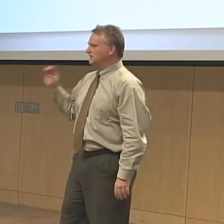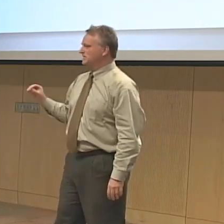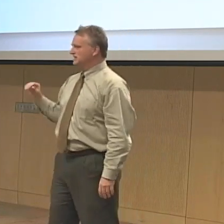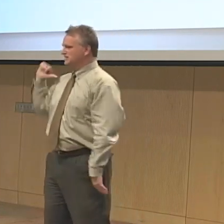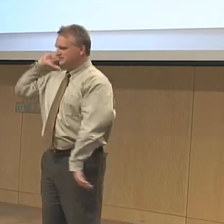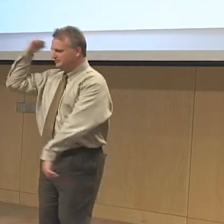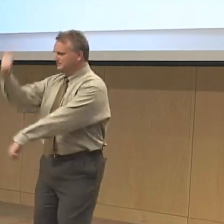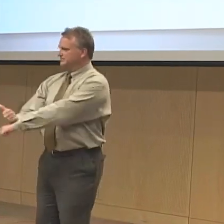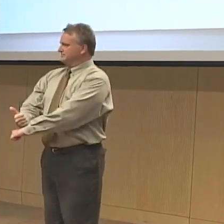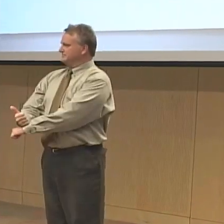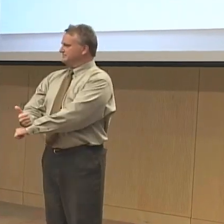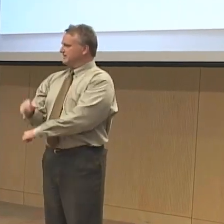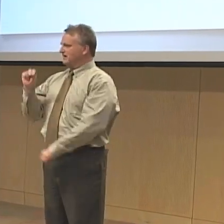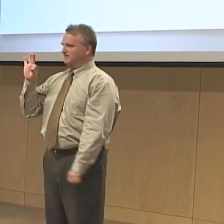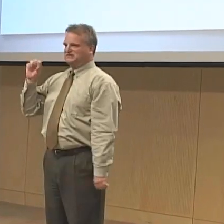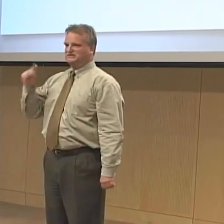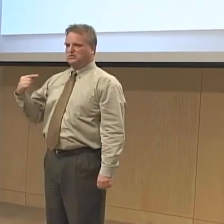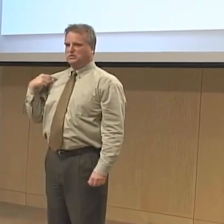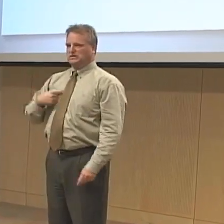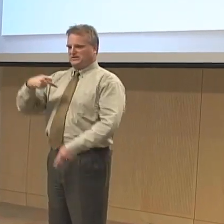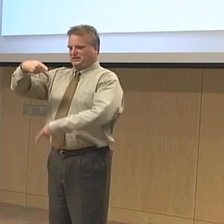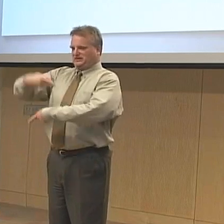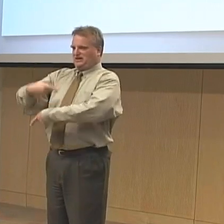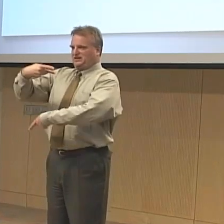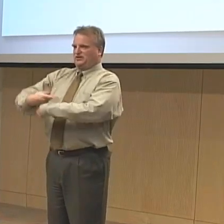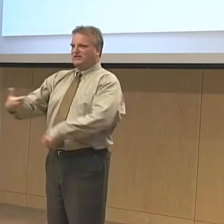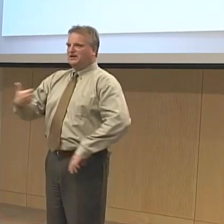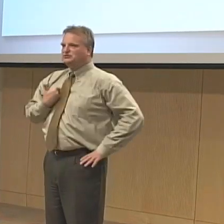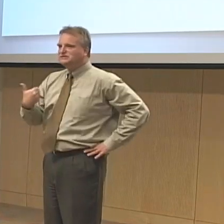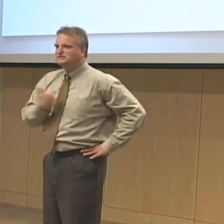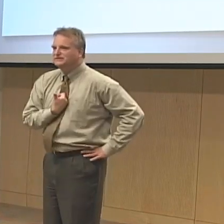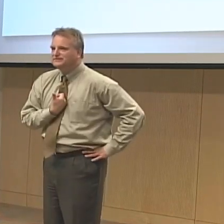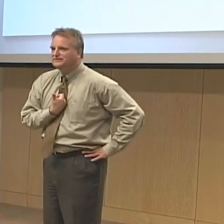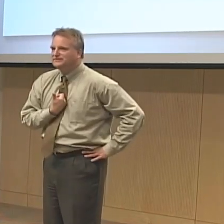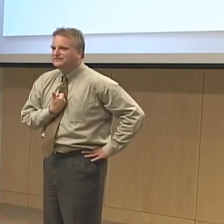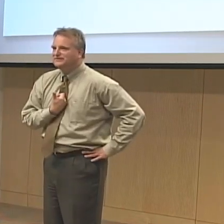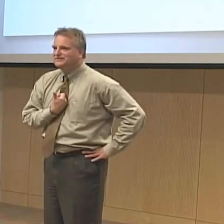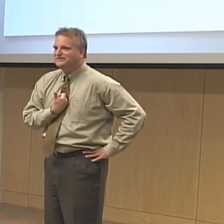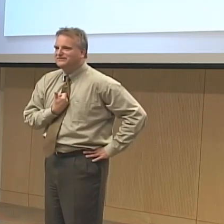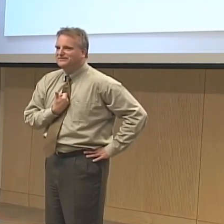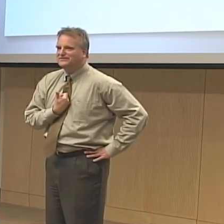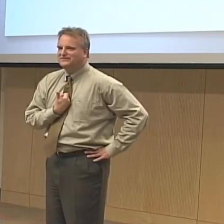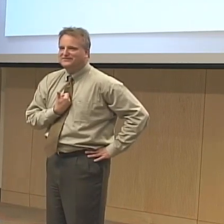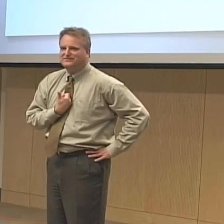And they established their own insurance company, the NFSD. We take care of our own.